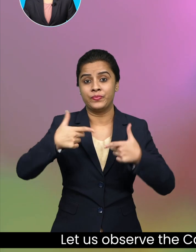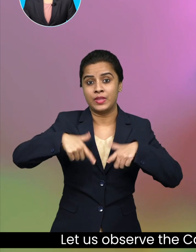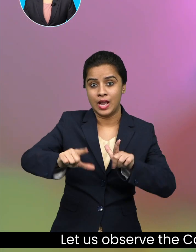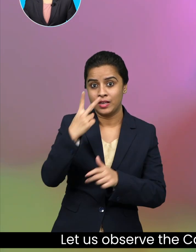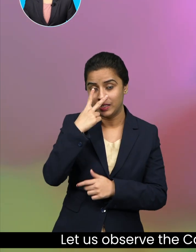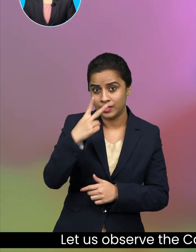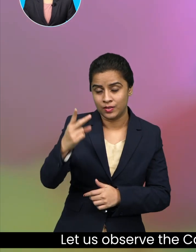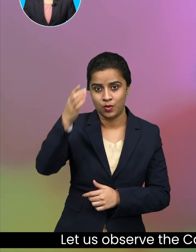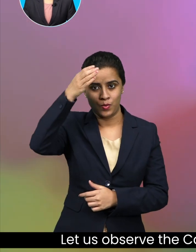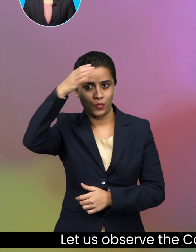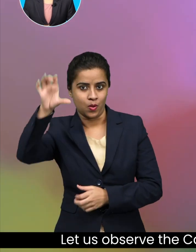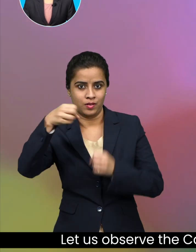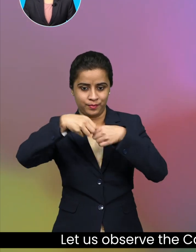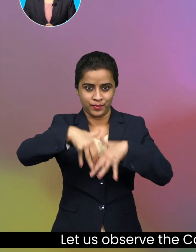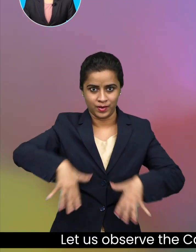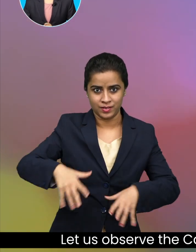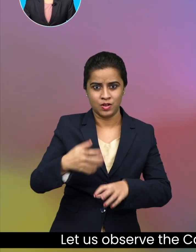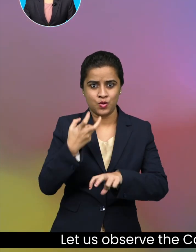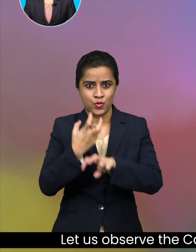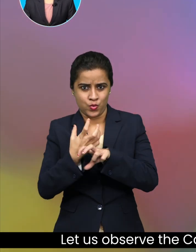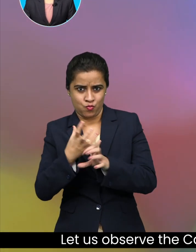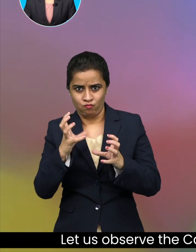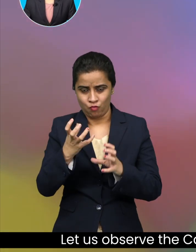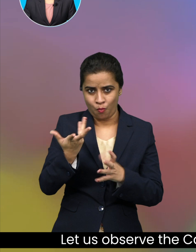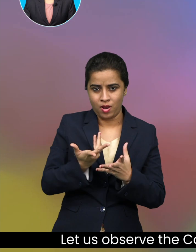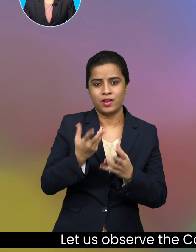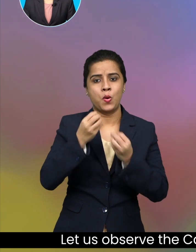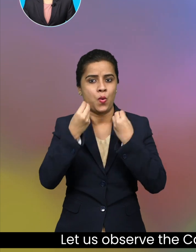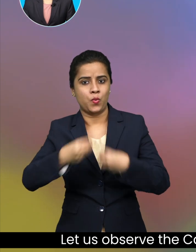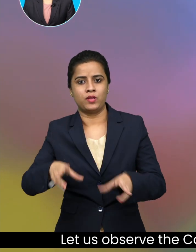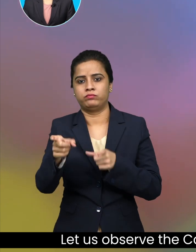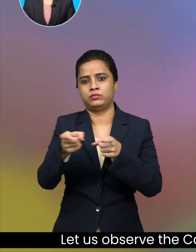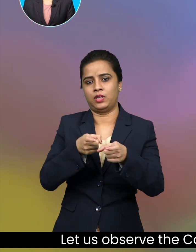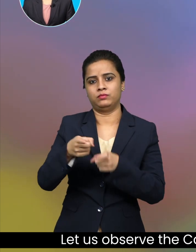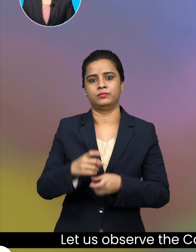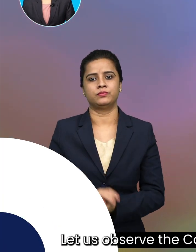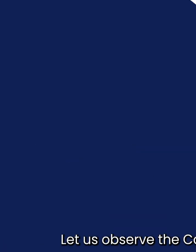Let us observe the concept map of solid waste management.